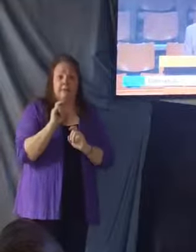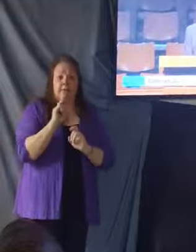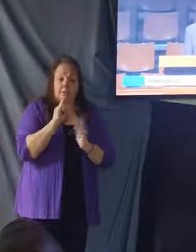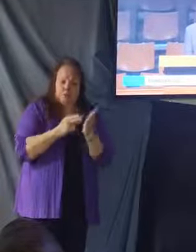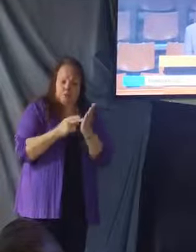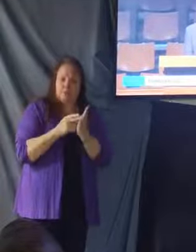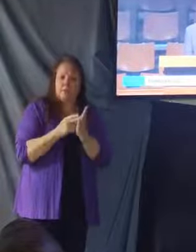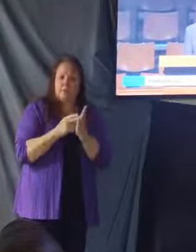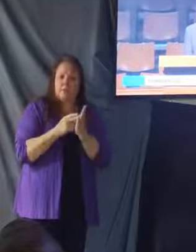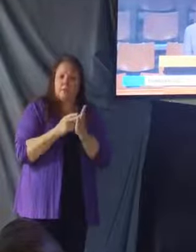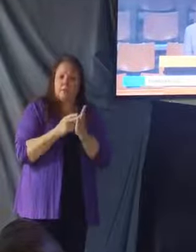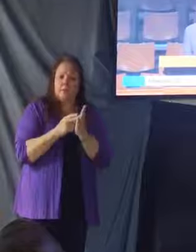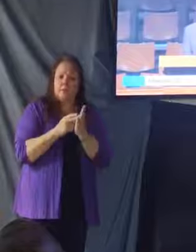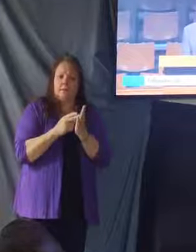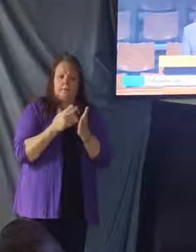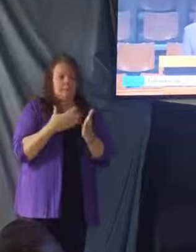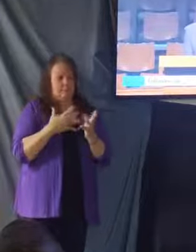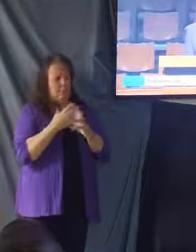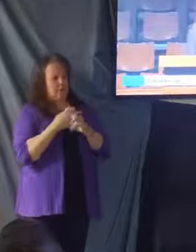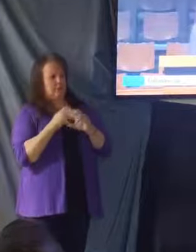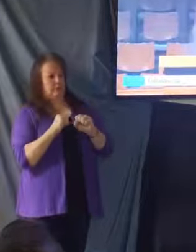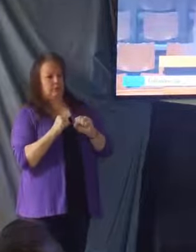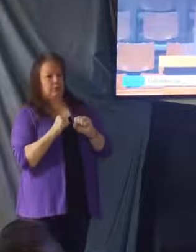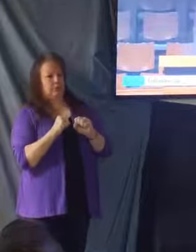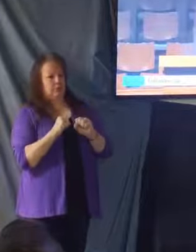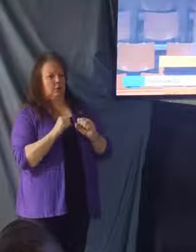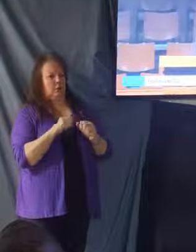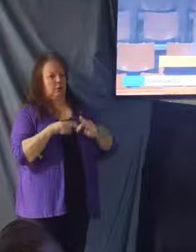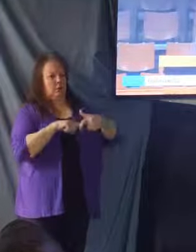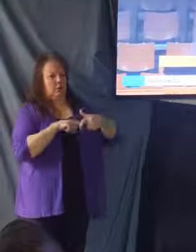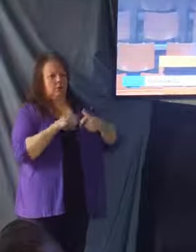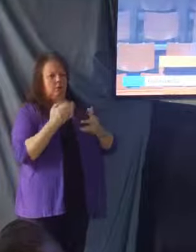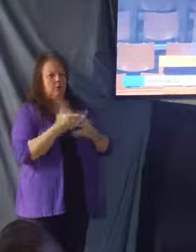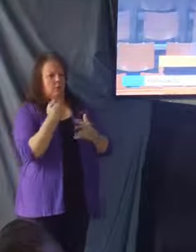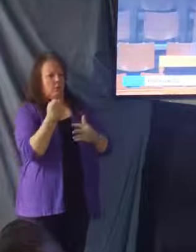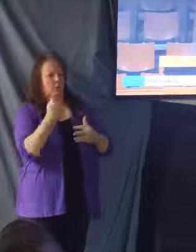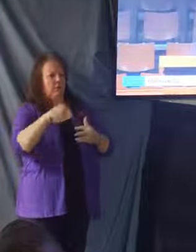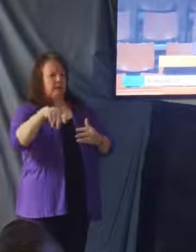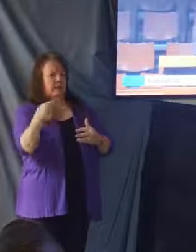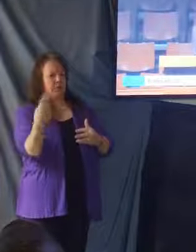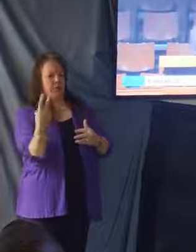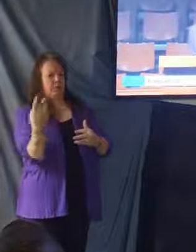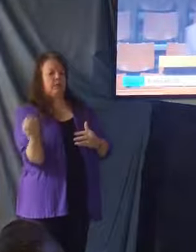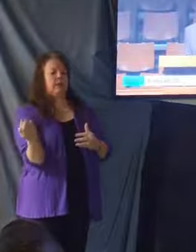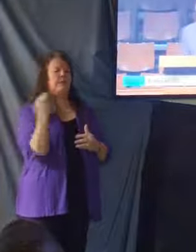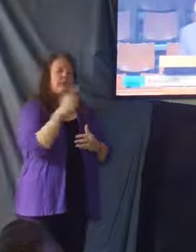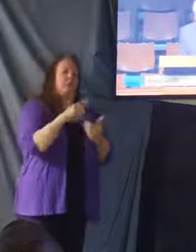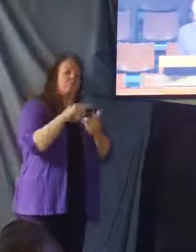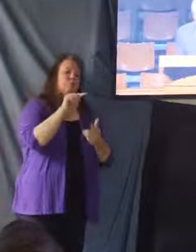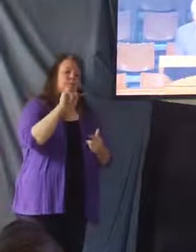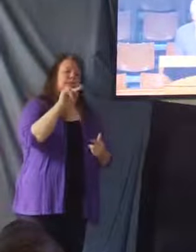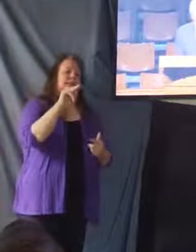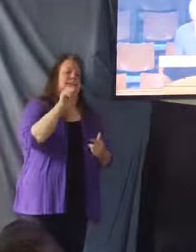true. And that brought my salvation. We'll come back to Ephesians 2 in a moment, but come back to Titus 2.